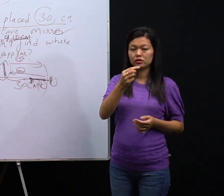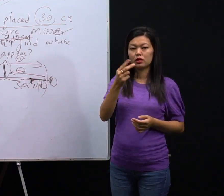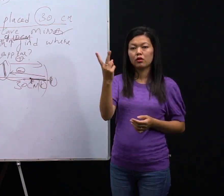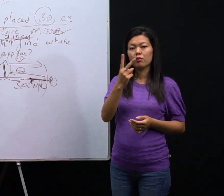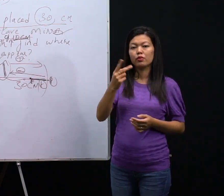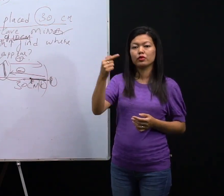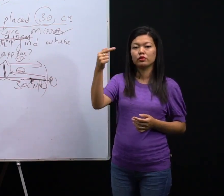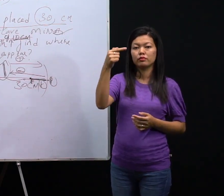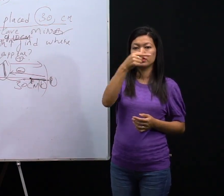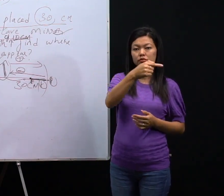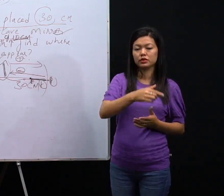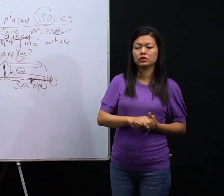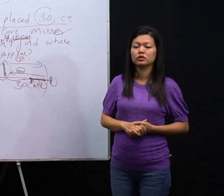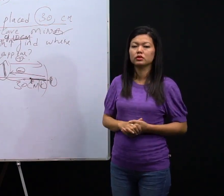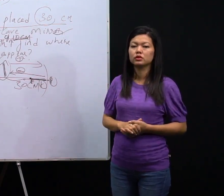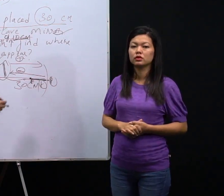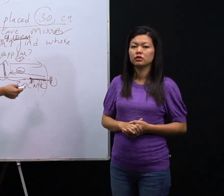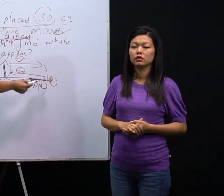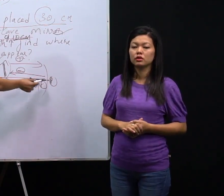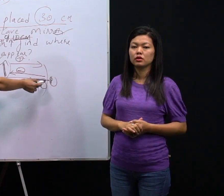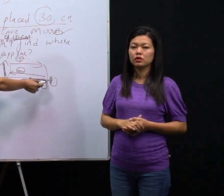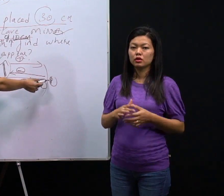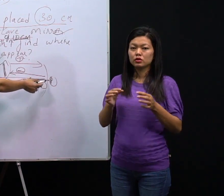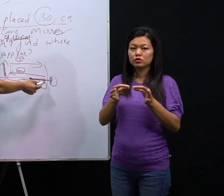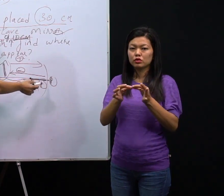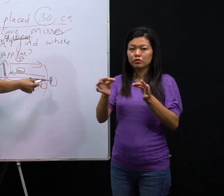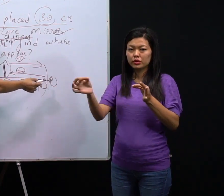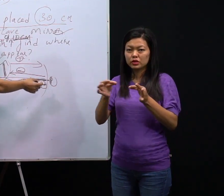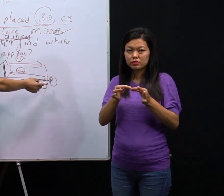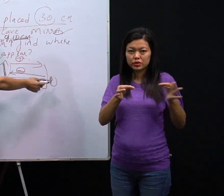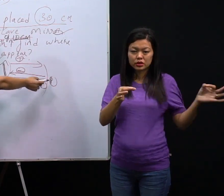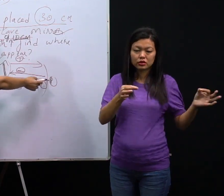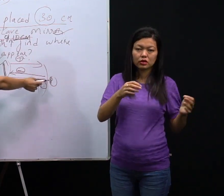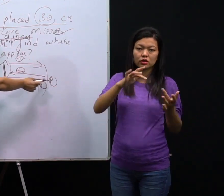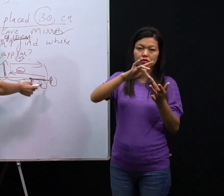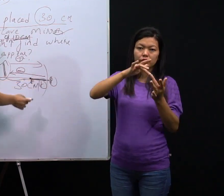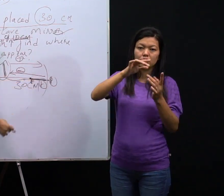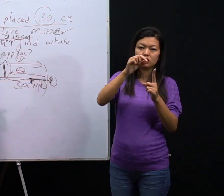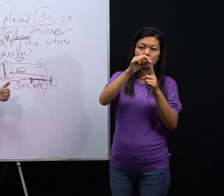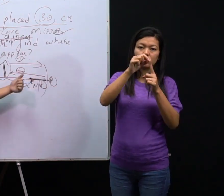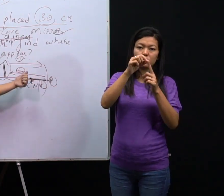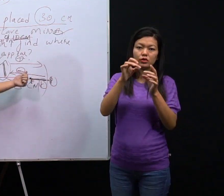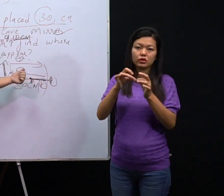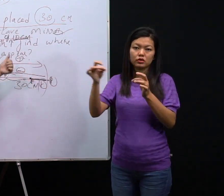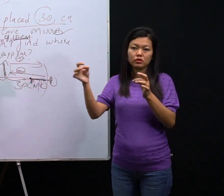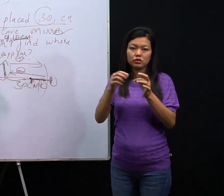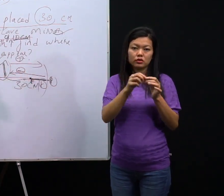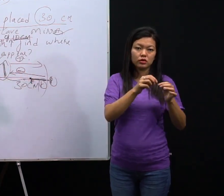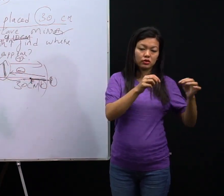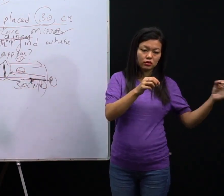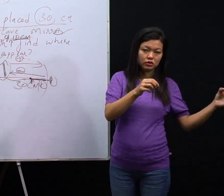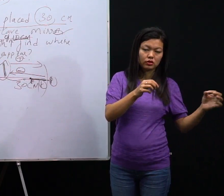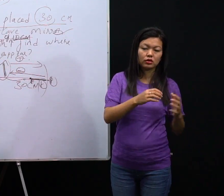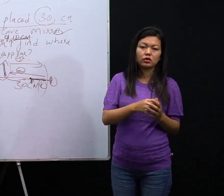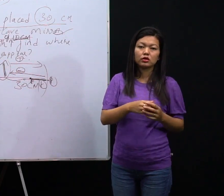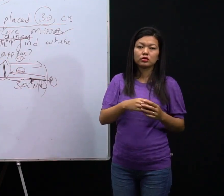explained, that is, since we have to measure from the pole, always the distance we have to measure from the pole, and we are going against